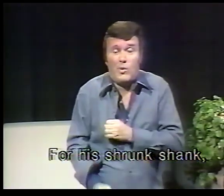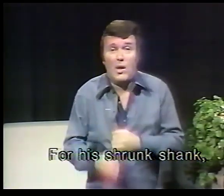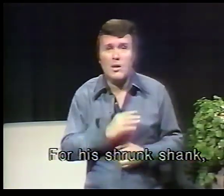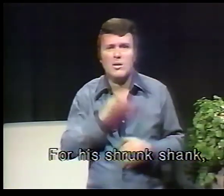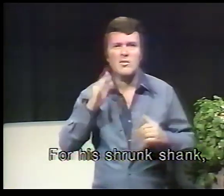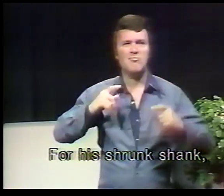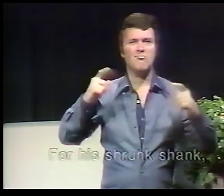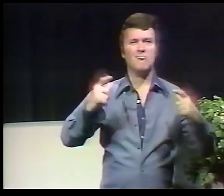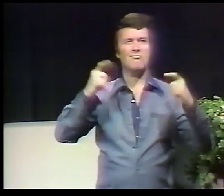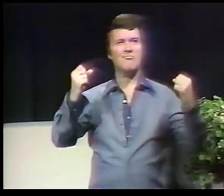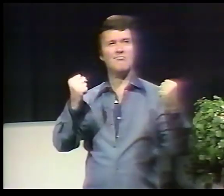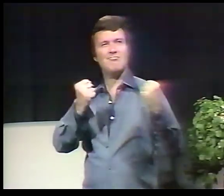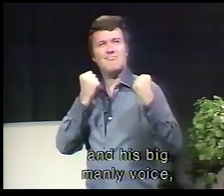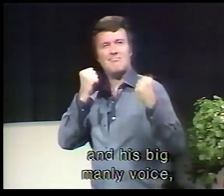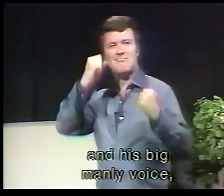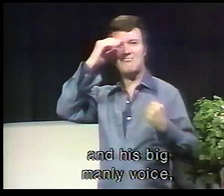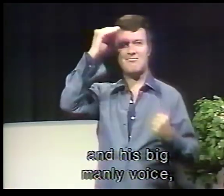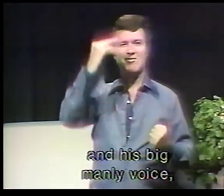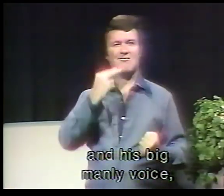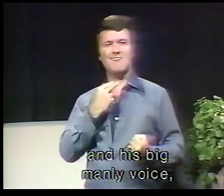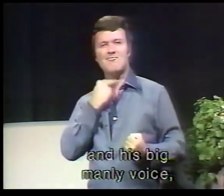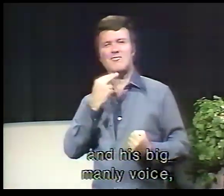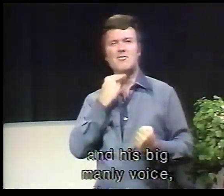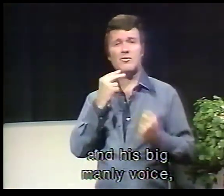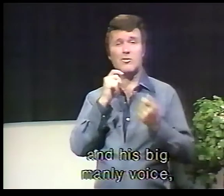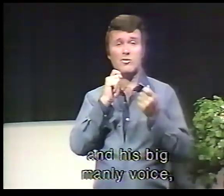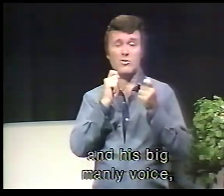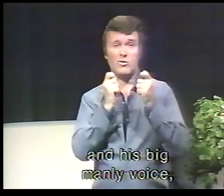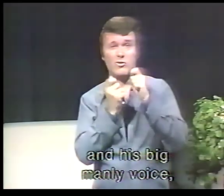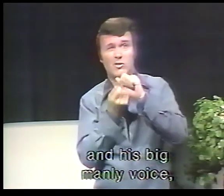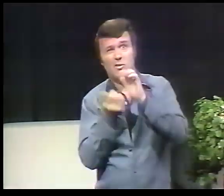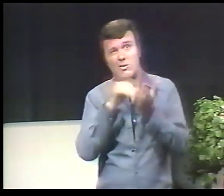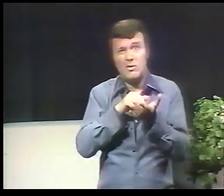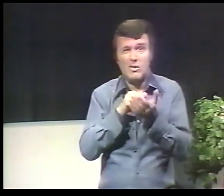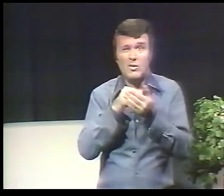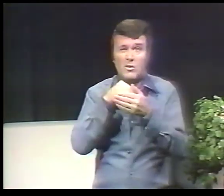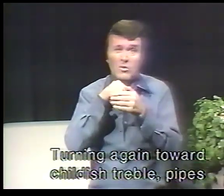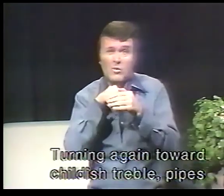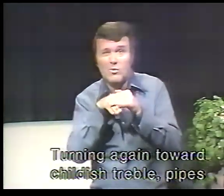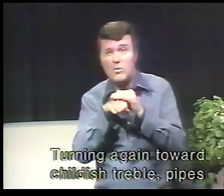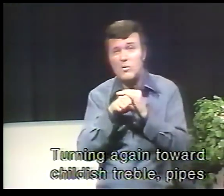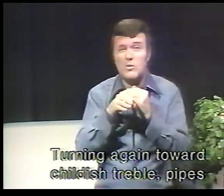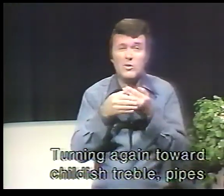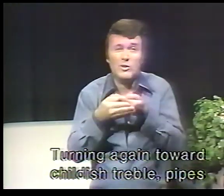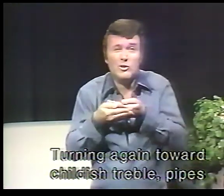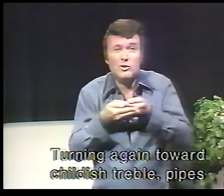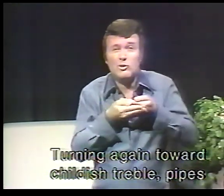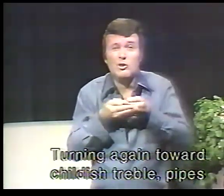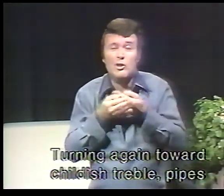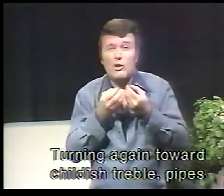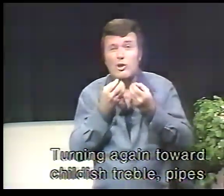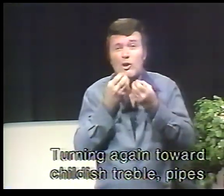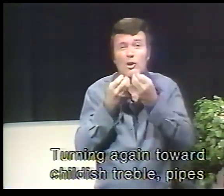shank and his big manly voice, turning again towards childish